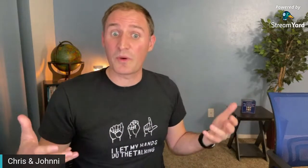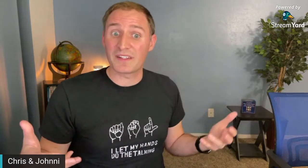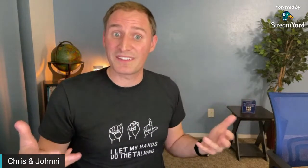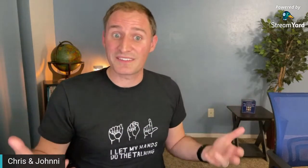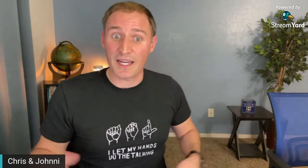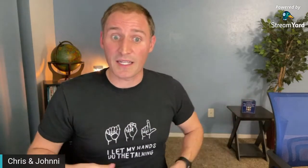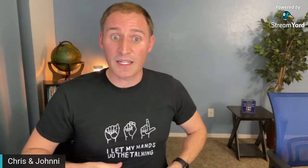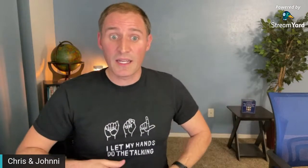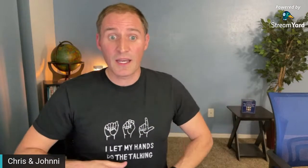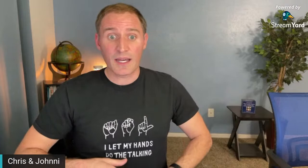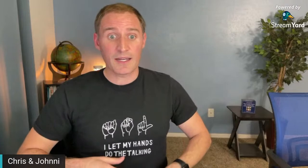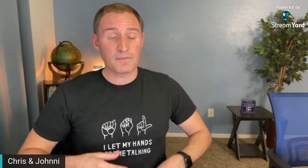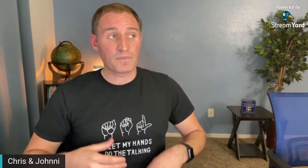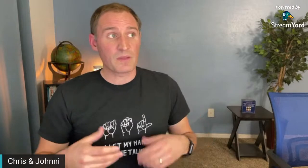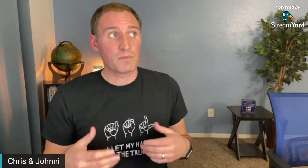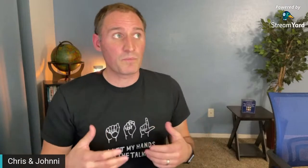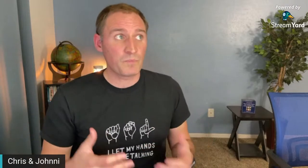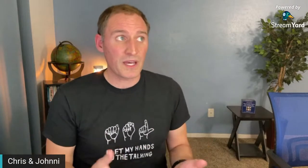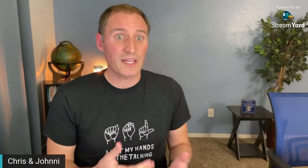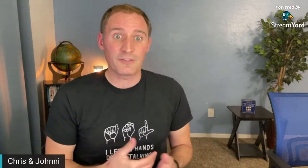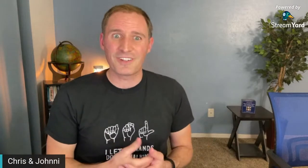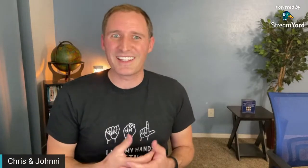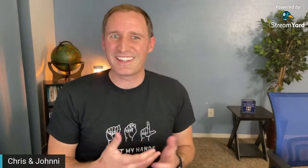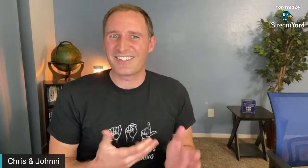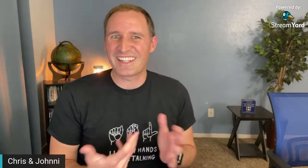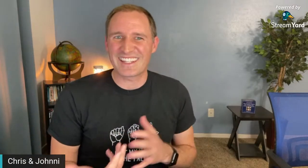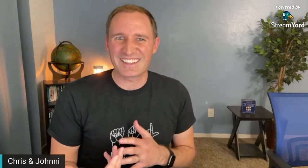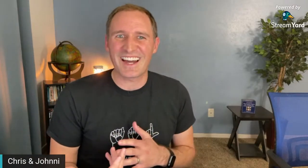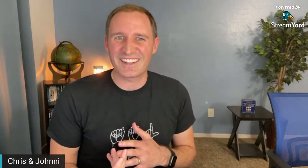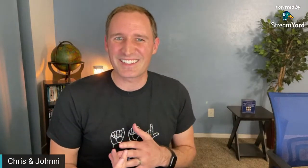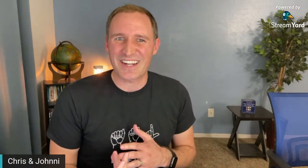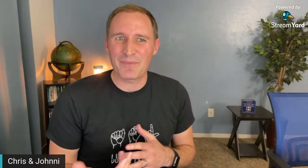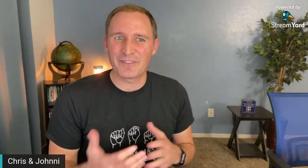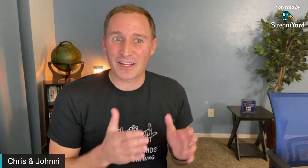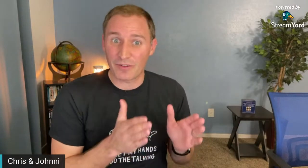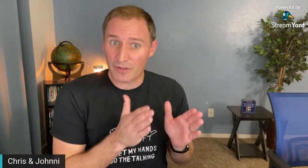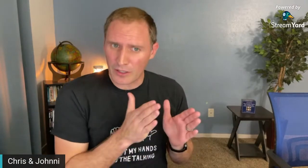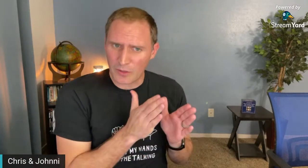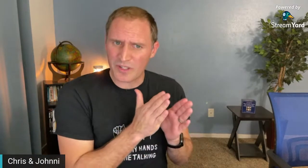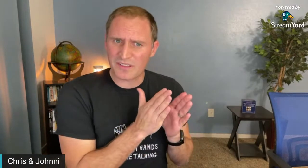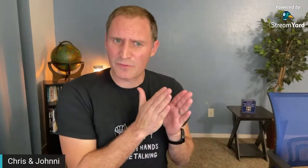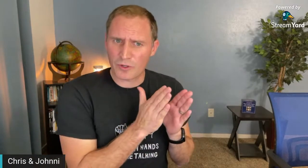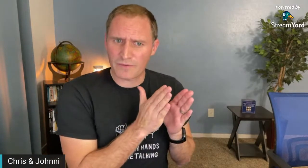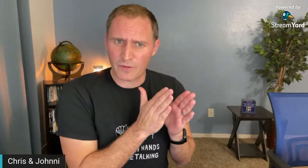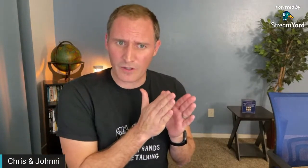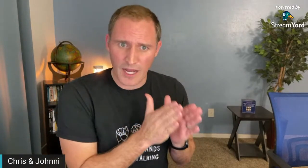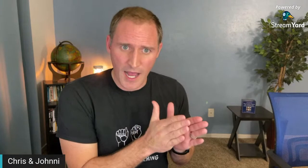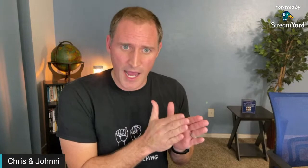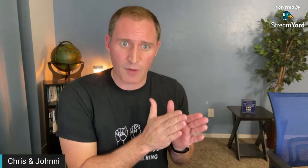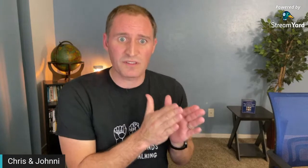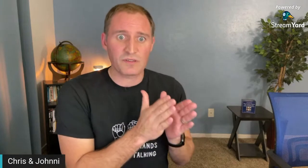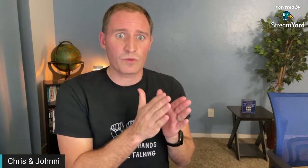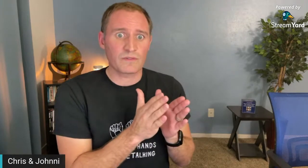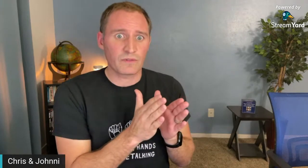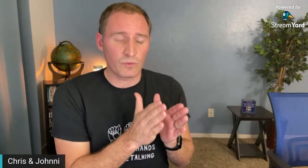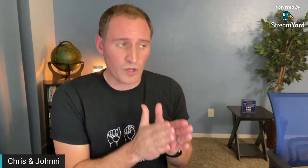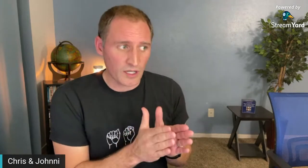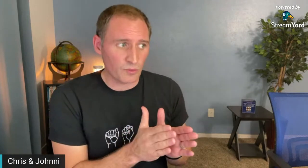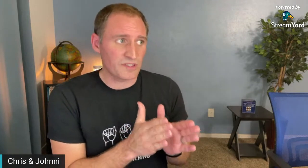want to sign. But we get caught in the trap of like, okay, what's the word for I? What's the word for want? What's